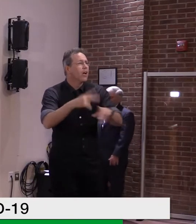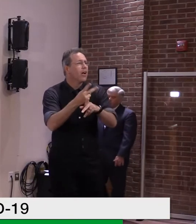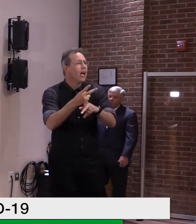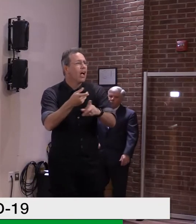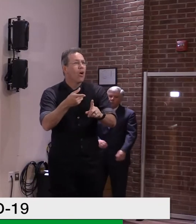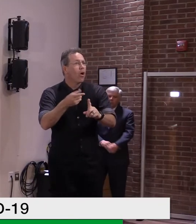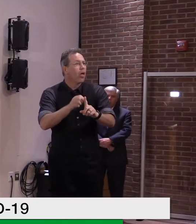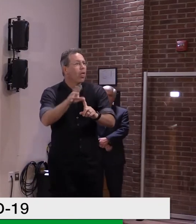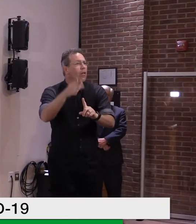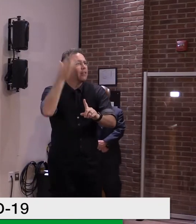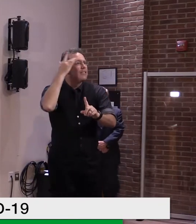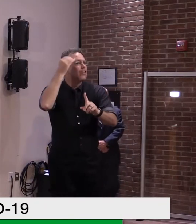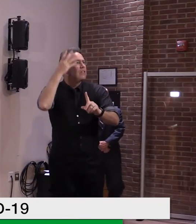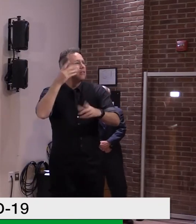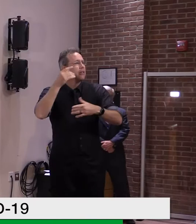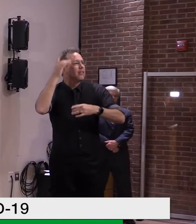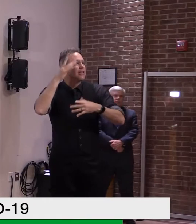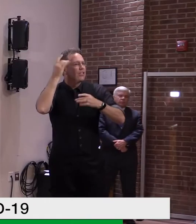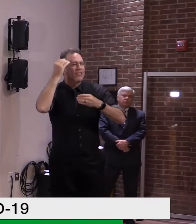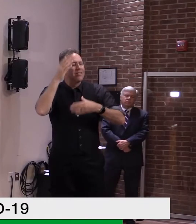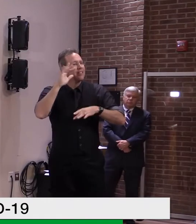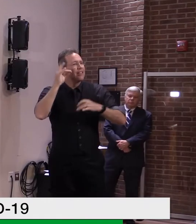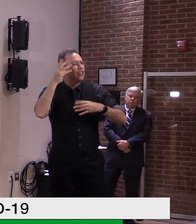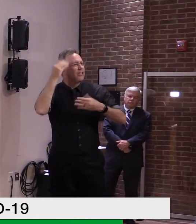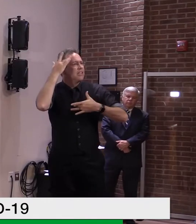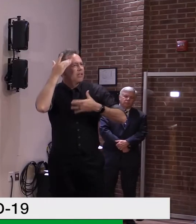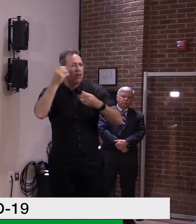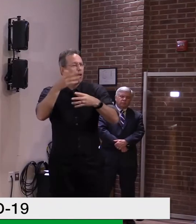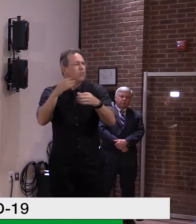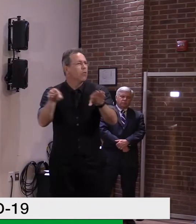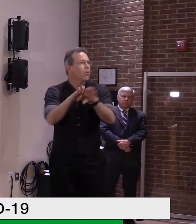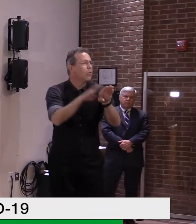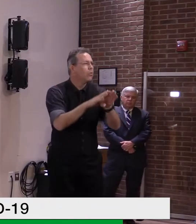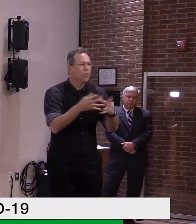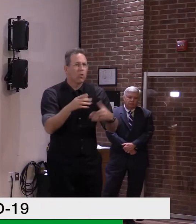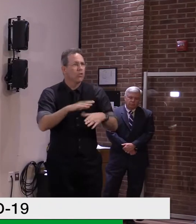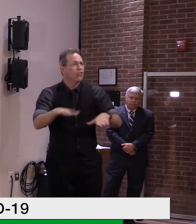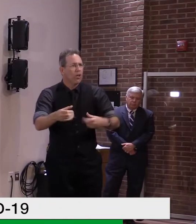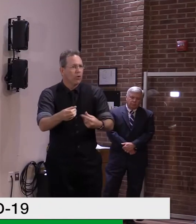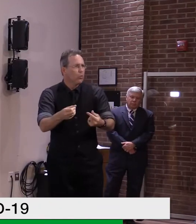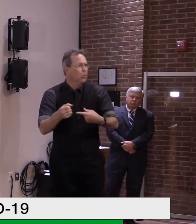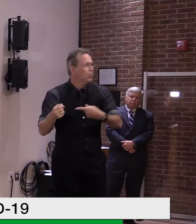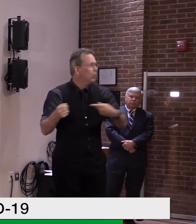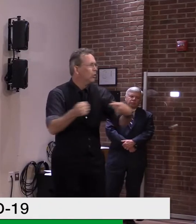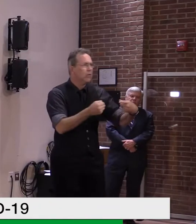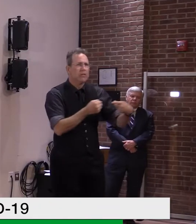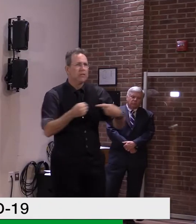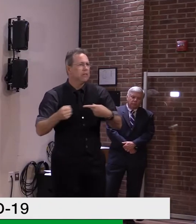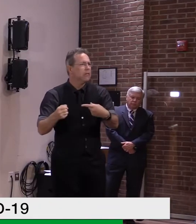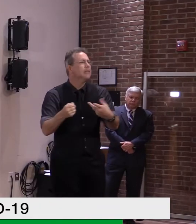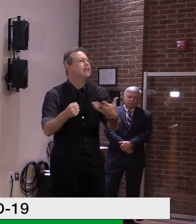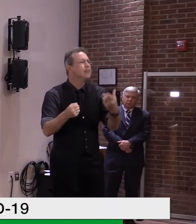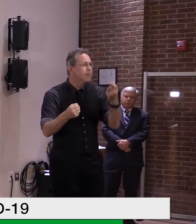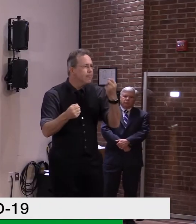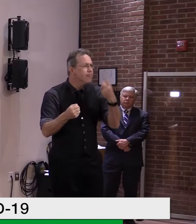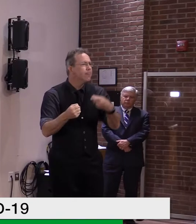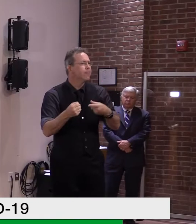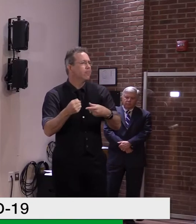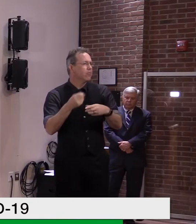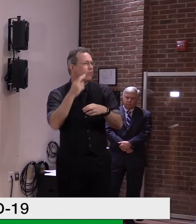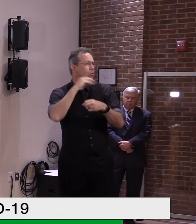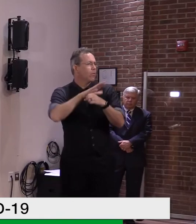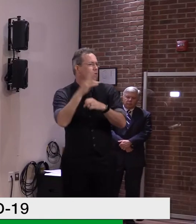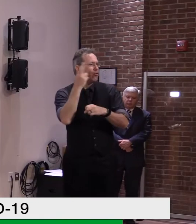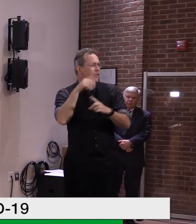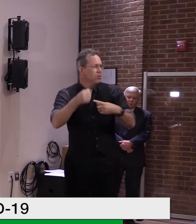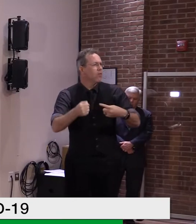not able to find childcare elsewhere due to COVID, then that potentially could be a reason why they